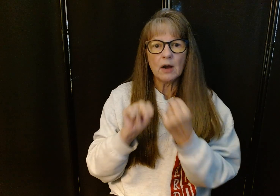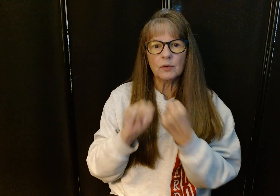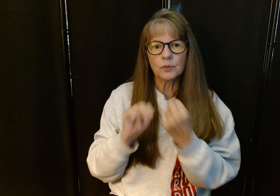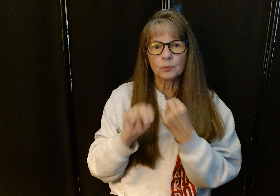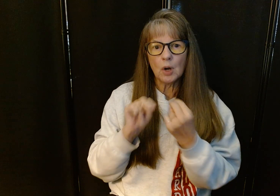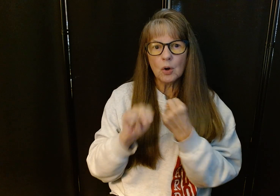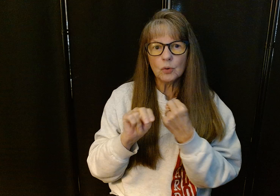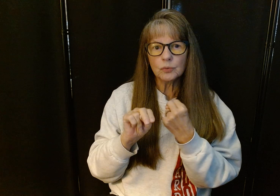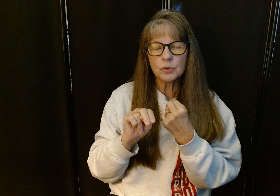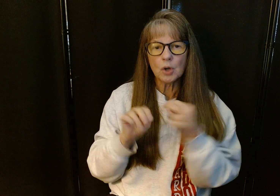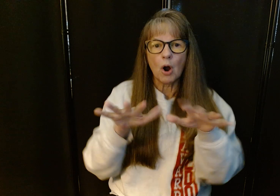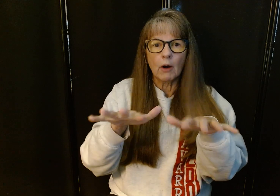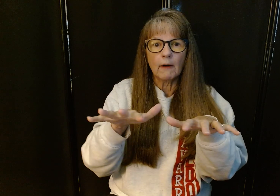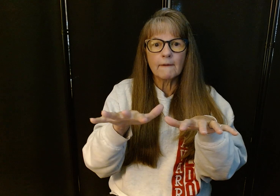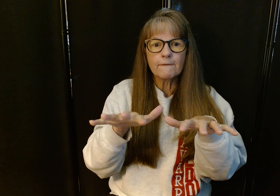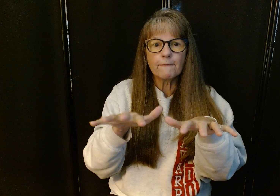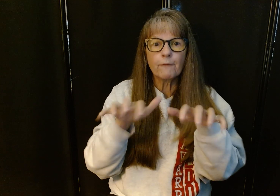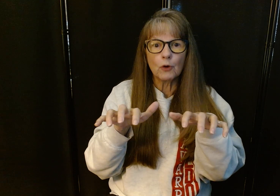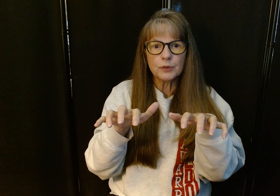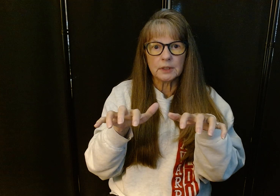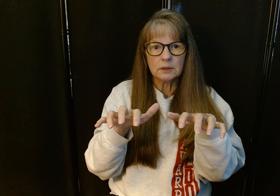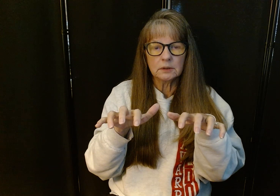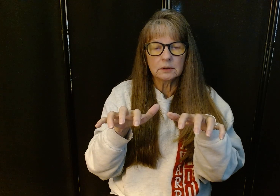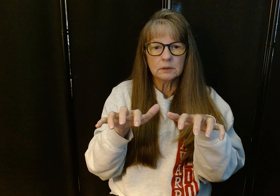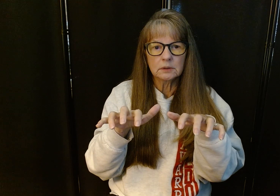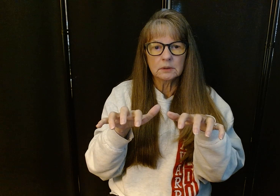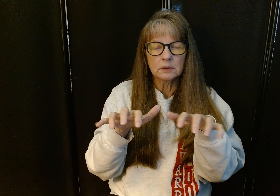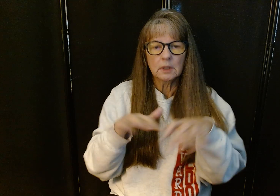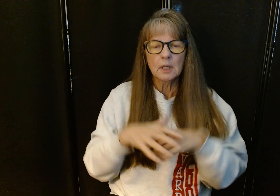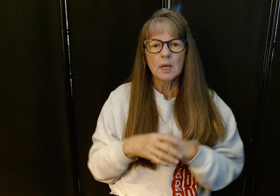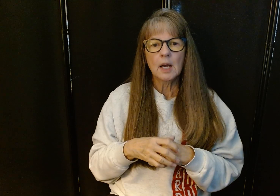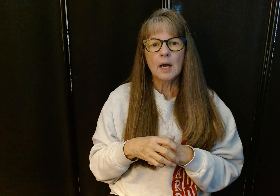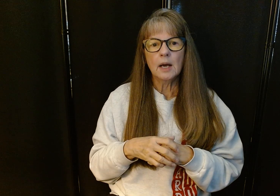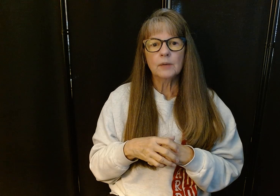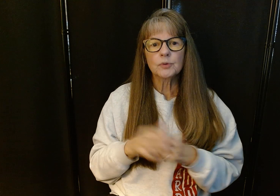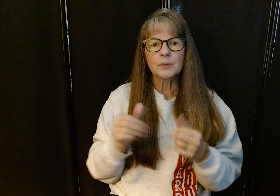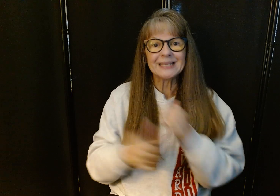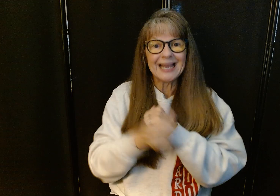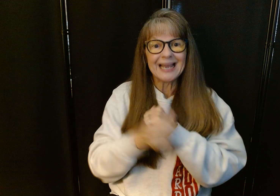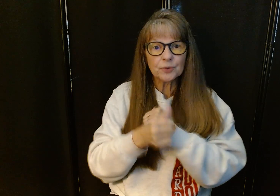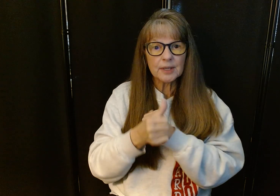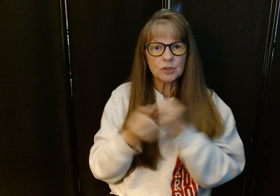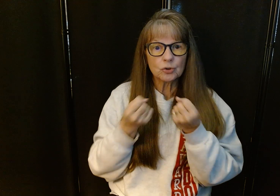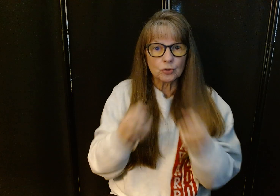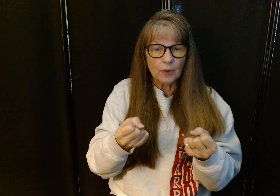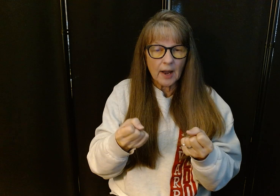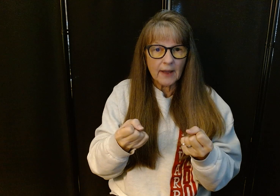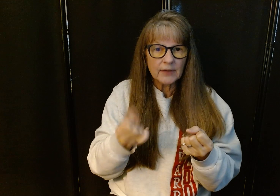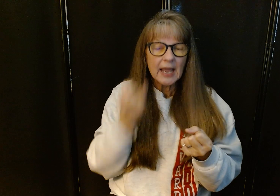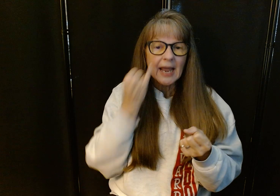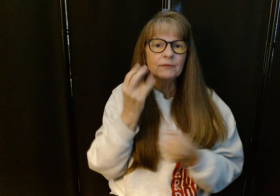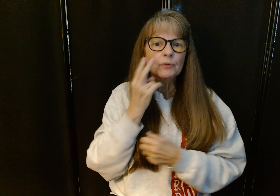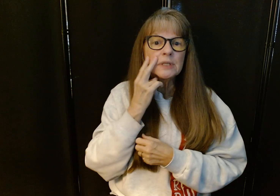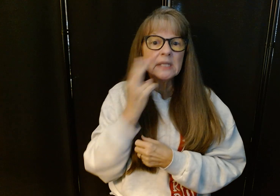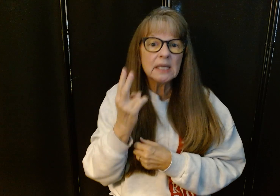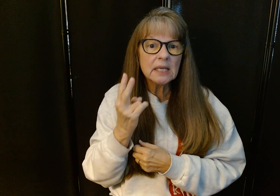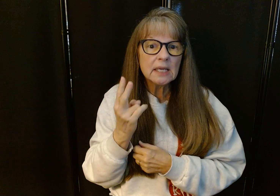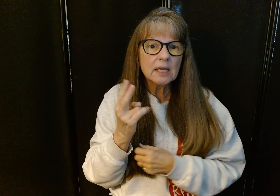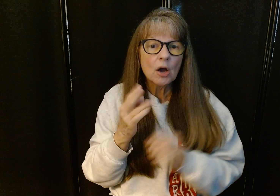the roads are frozen. So it's dangerous to drive. And if you see on